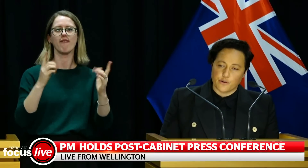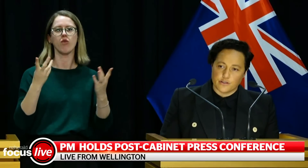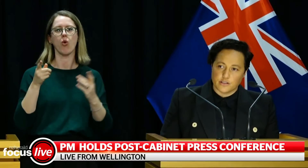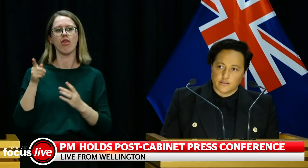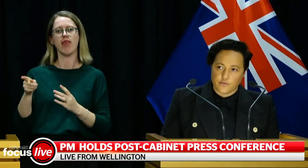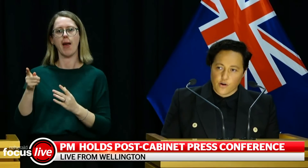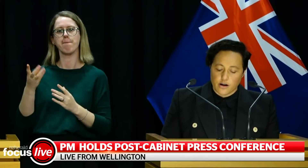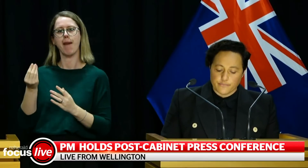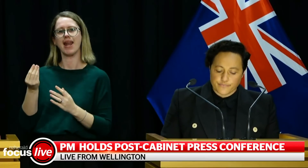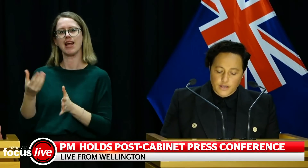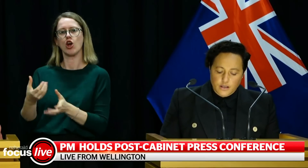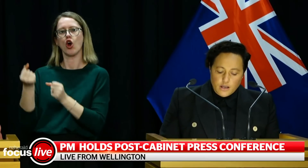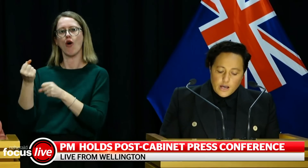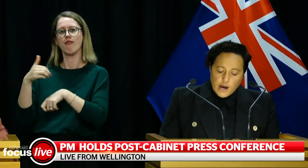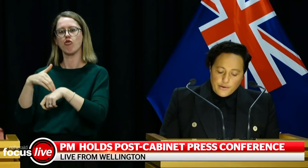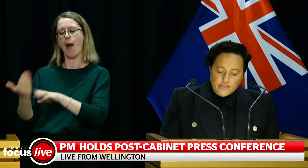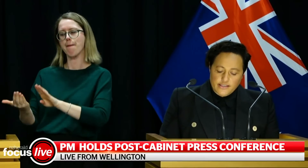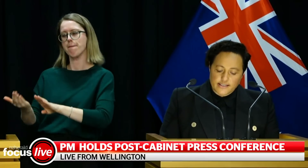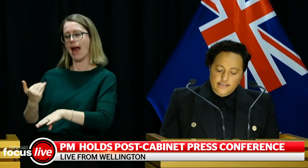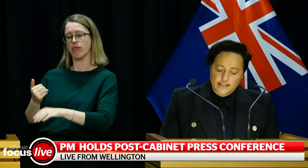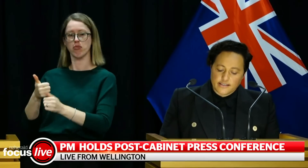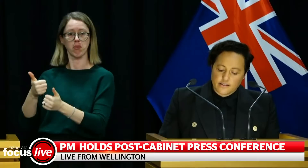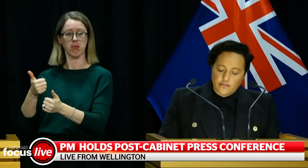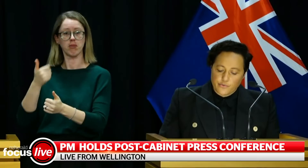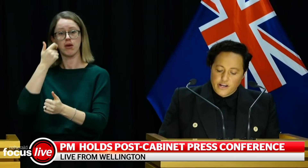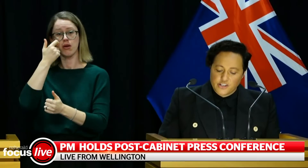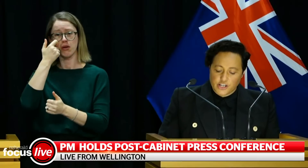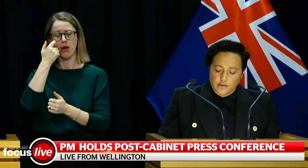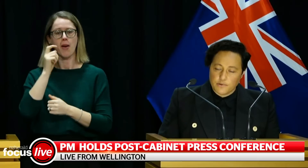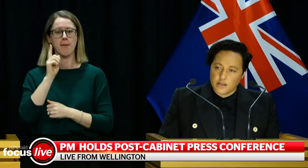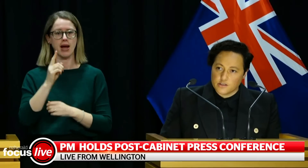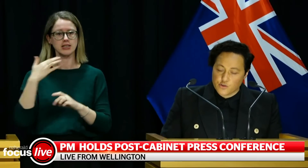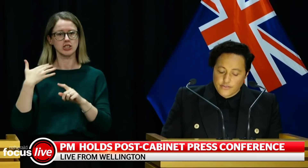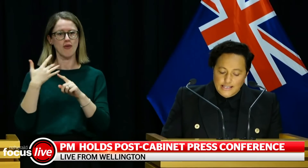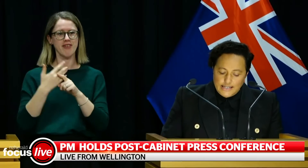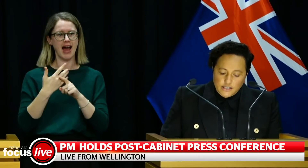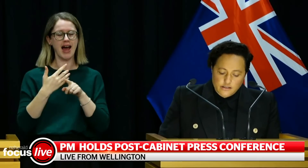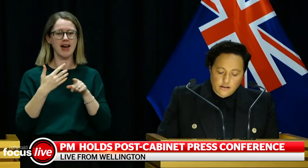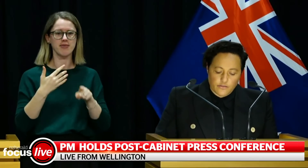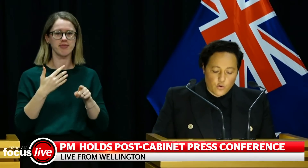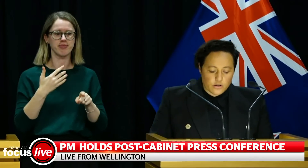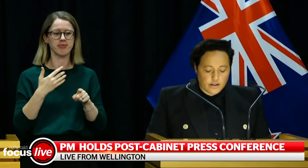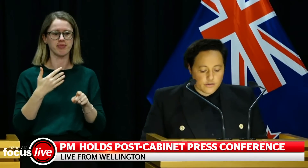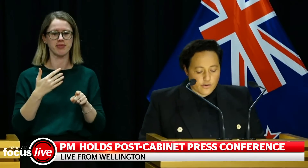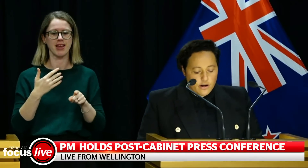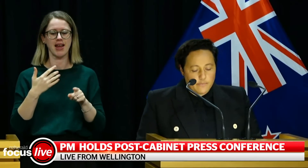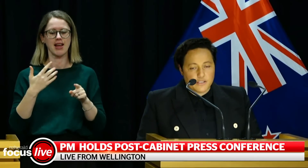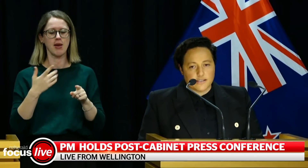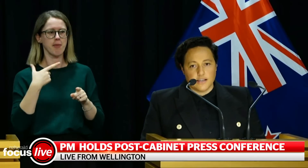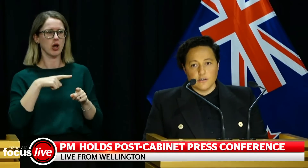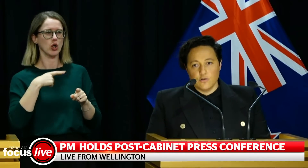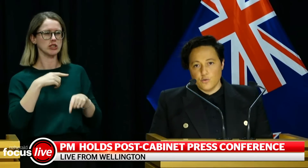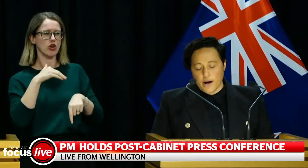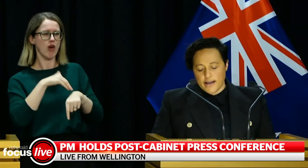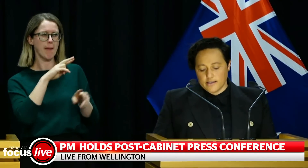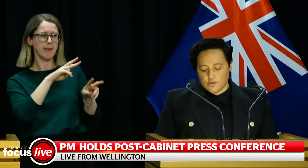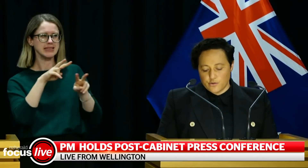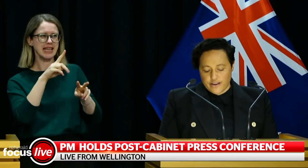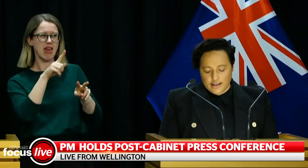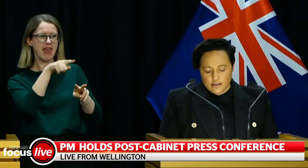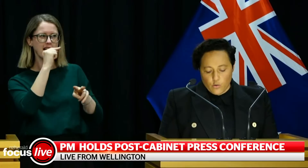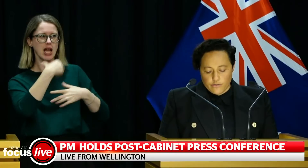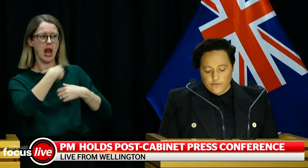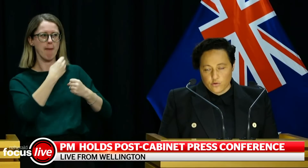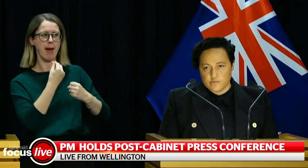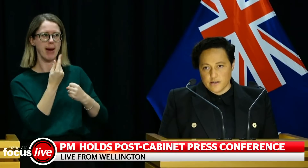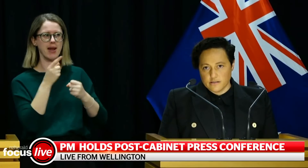confiscating the proceeds of crime. However, the success of the regime has driven leaders of organised crime to seek new ways to